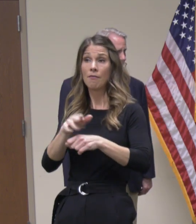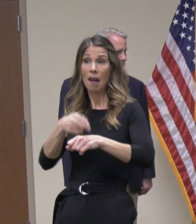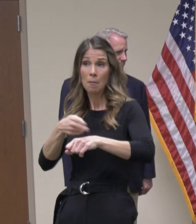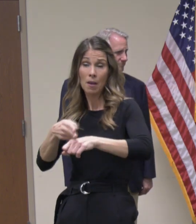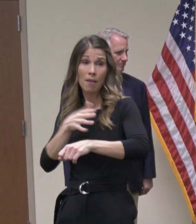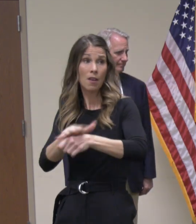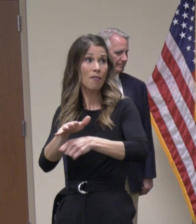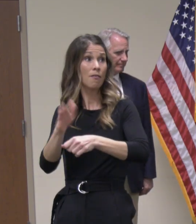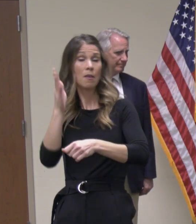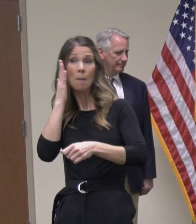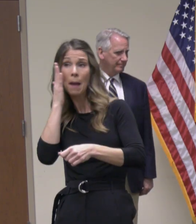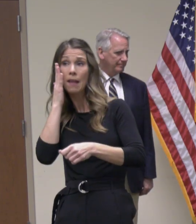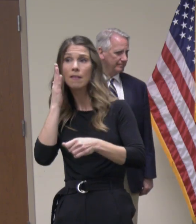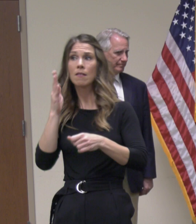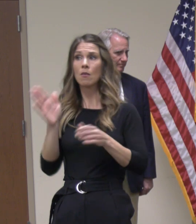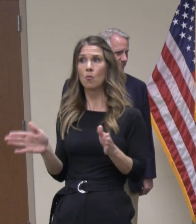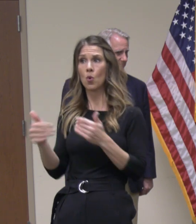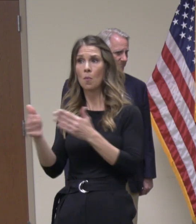Negative pressure rooms.